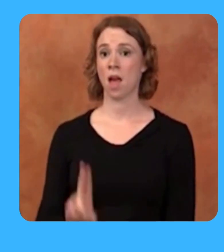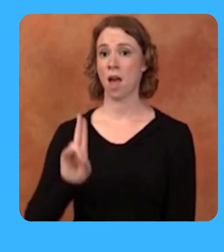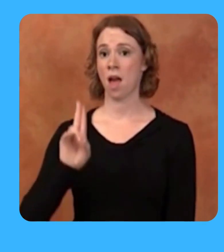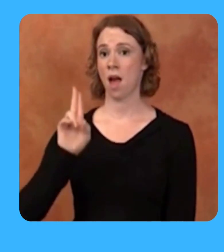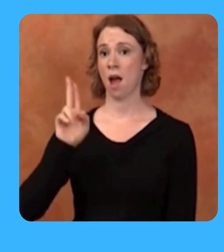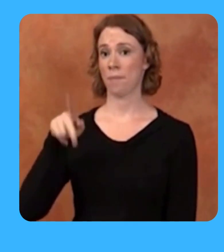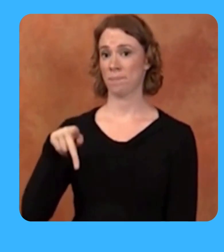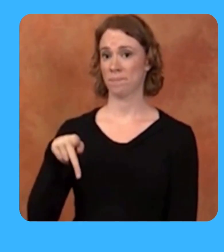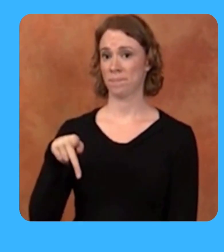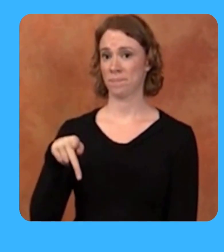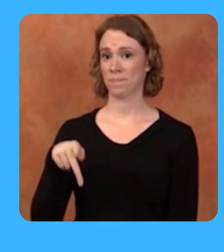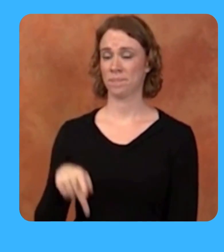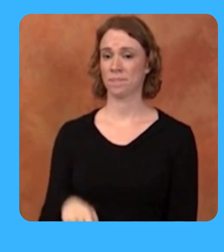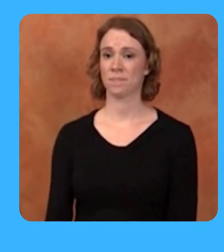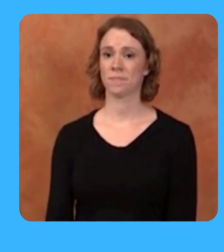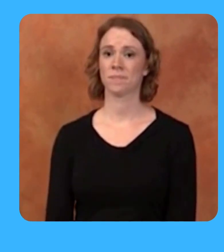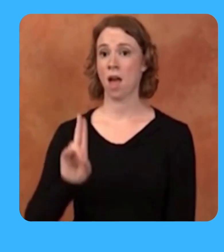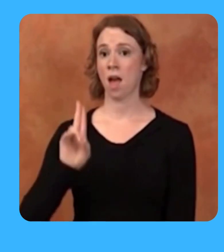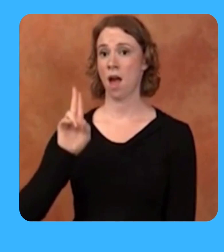Go up.